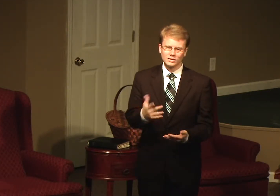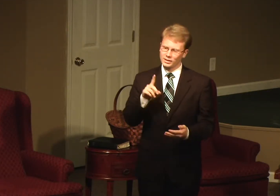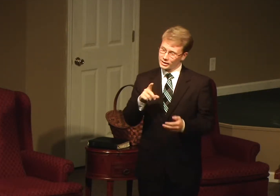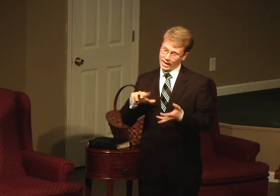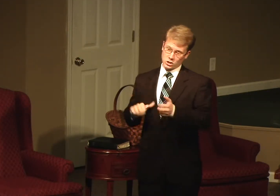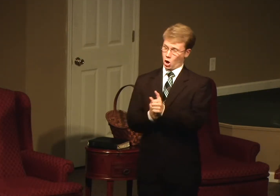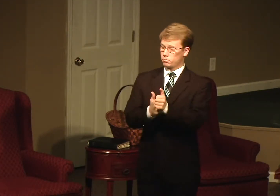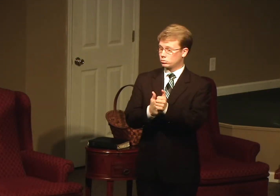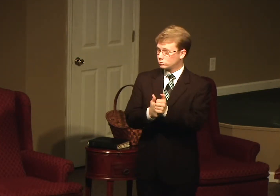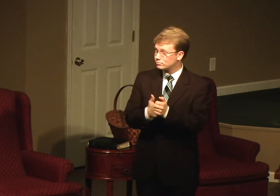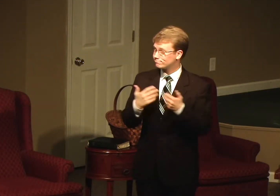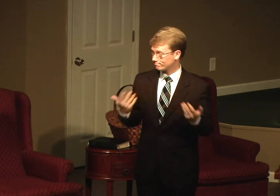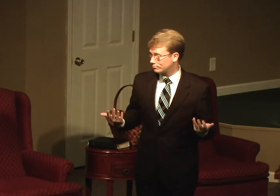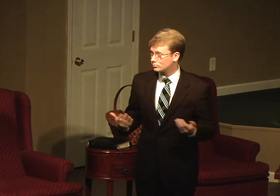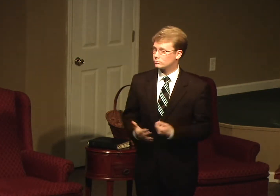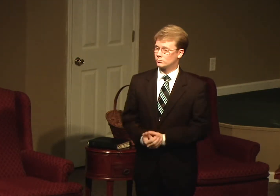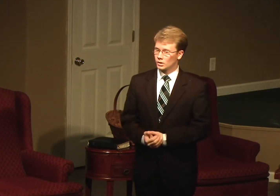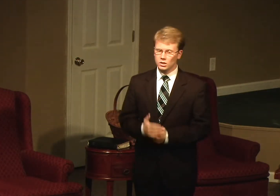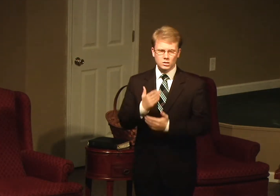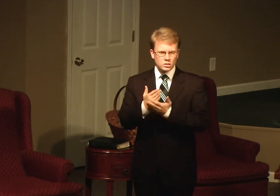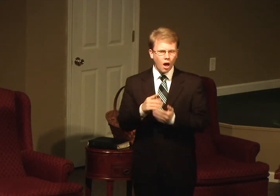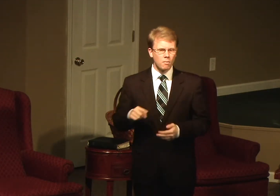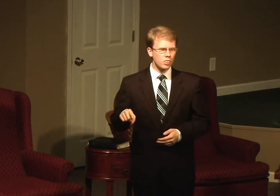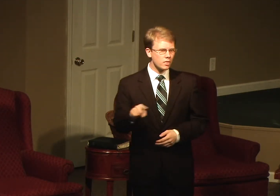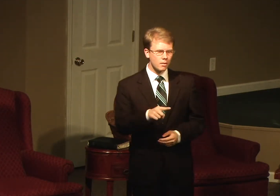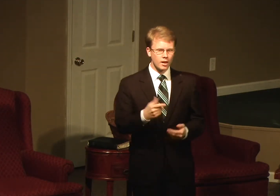years of age when they start, and so you've got to catch them up.